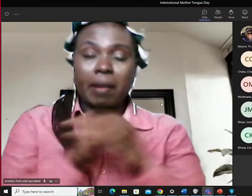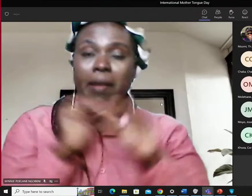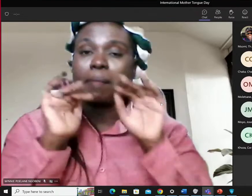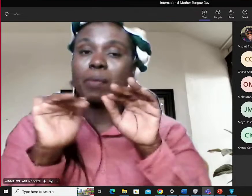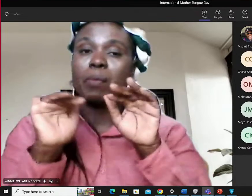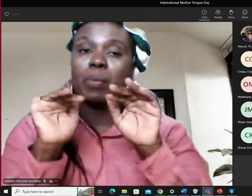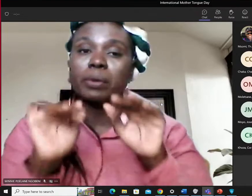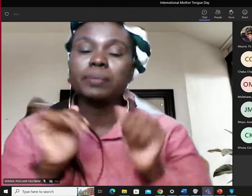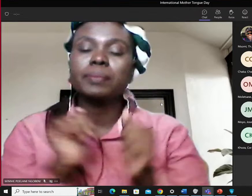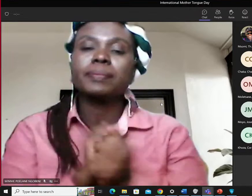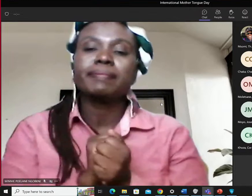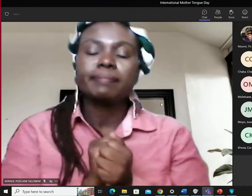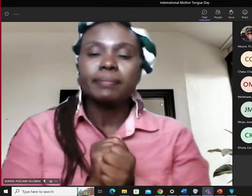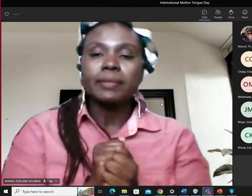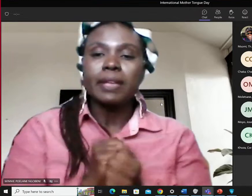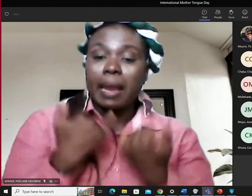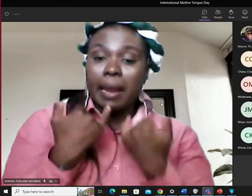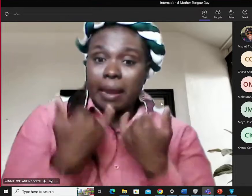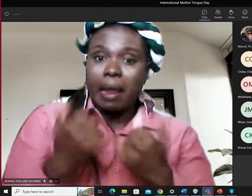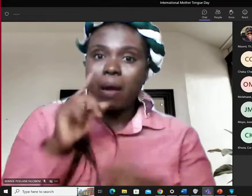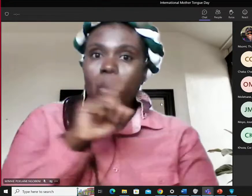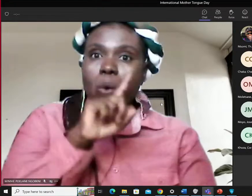Now, my question is,